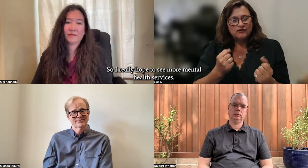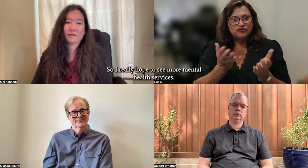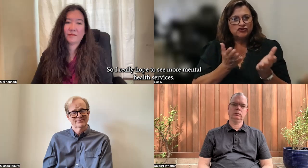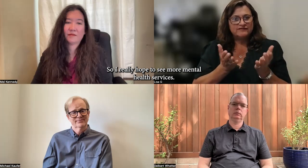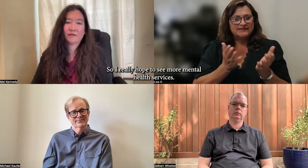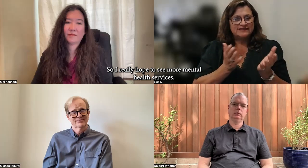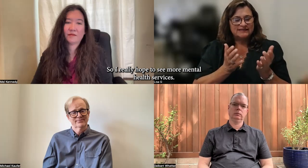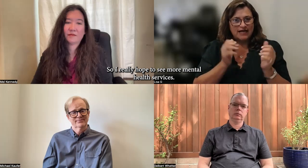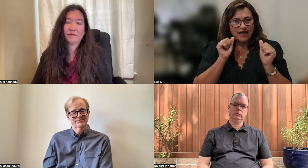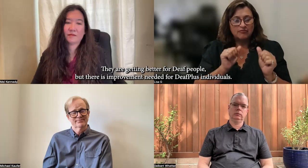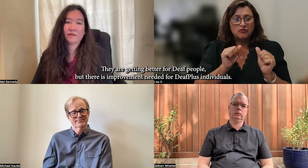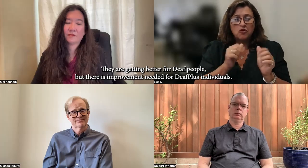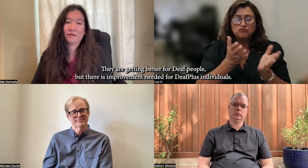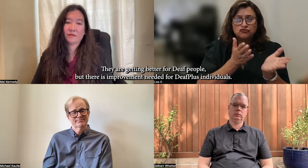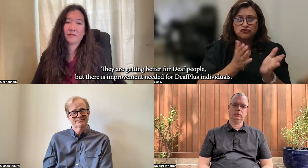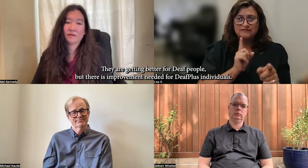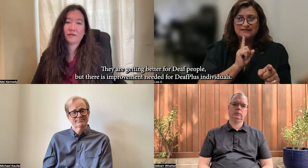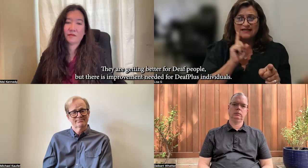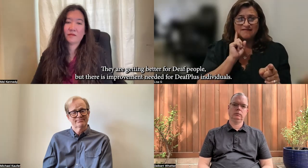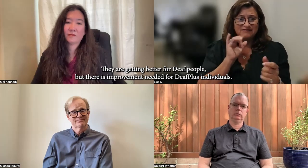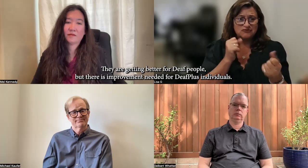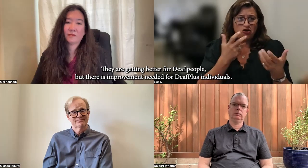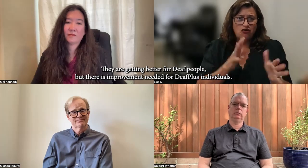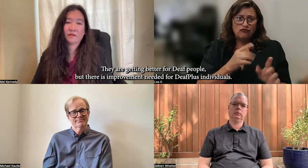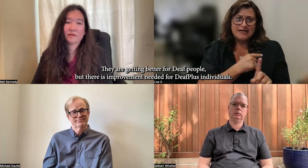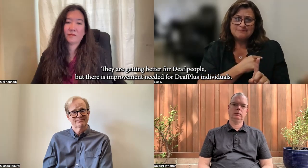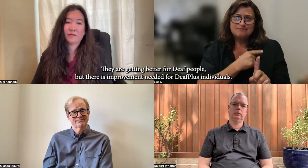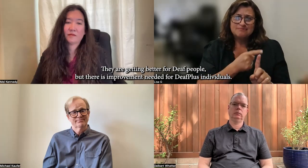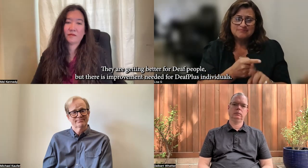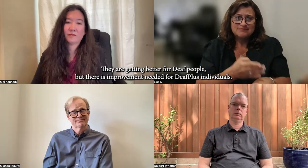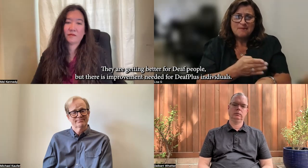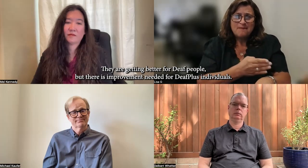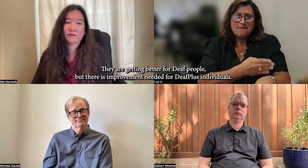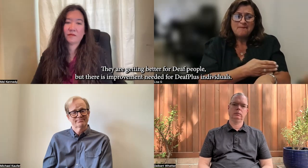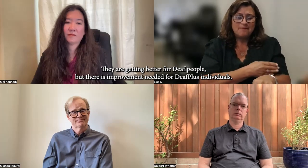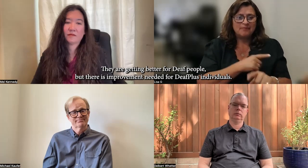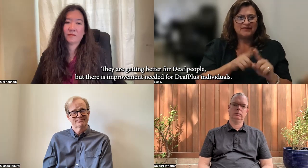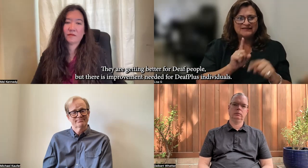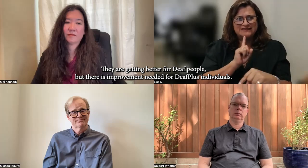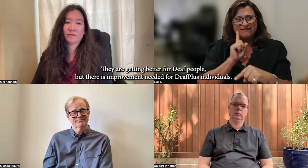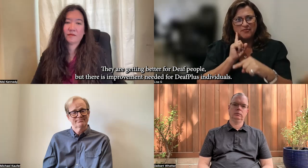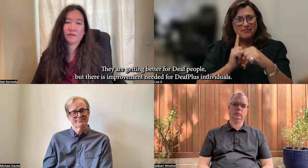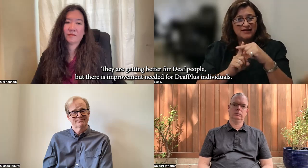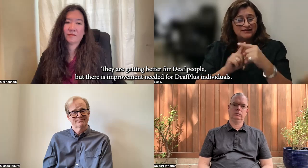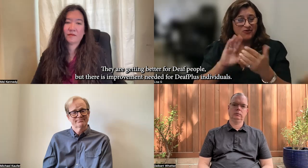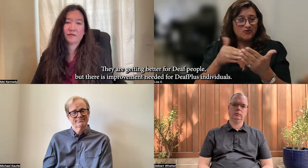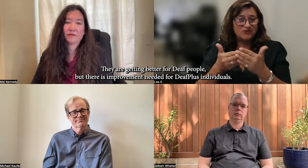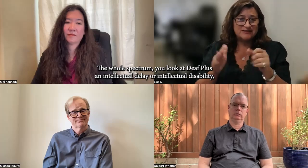health services. They are getting better for deaf people, but there is improvement needed for deaf